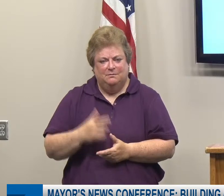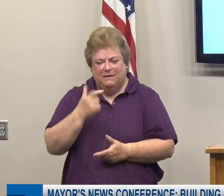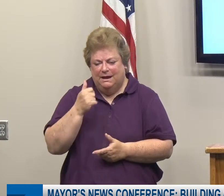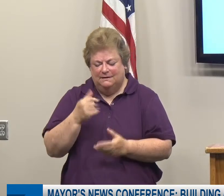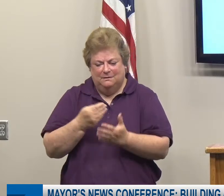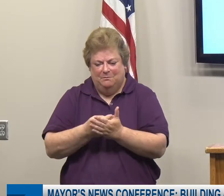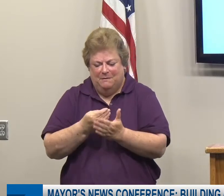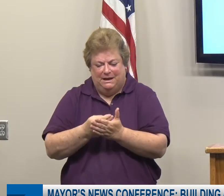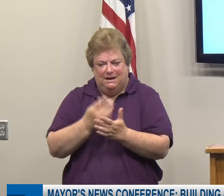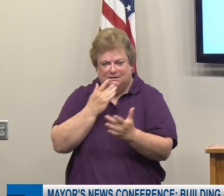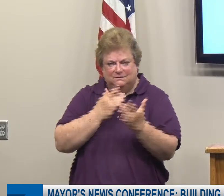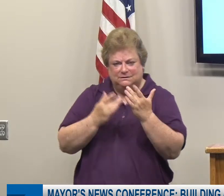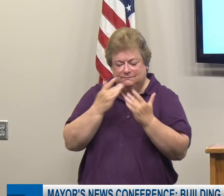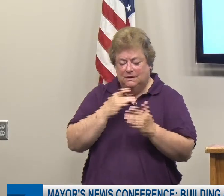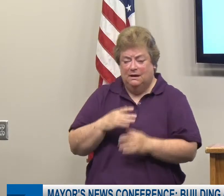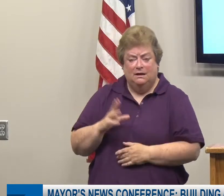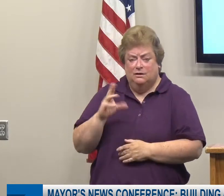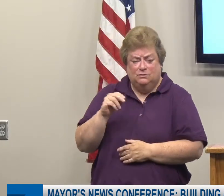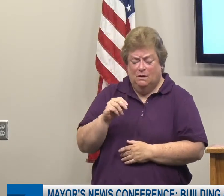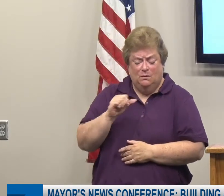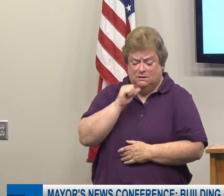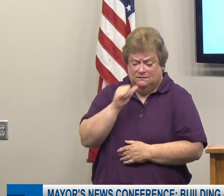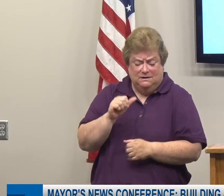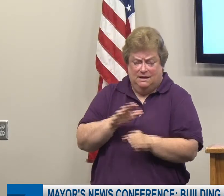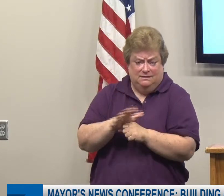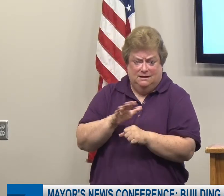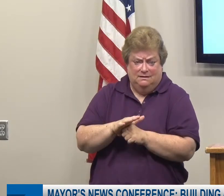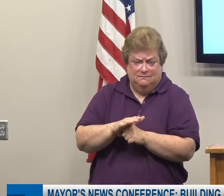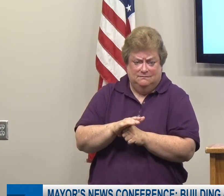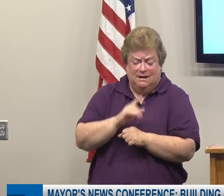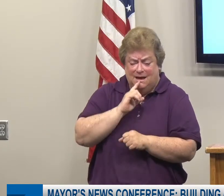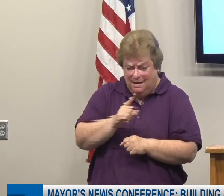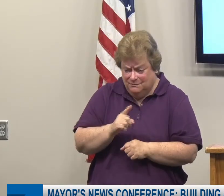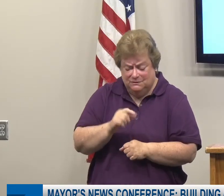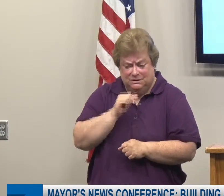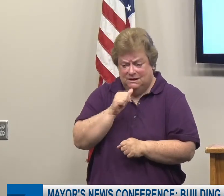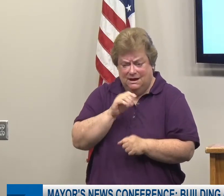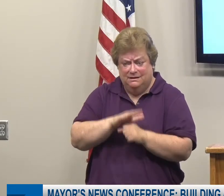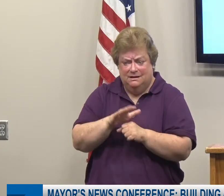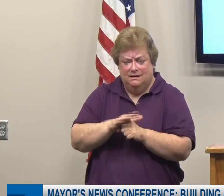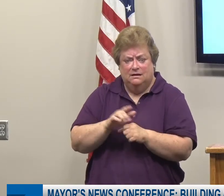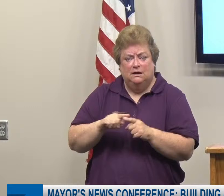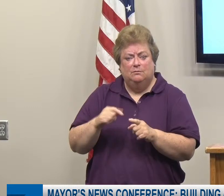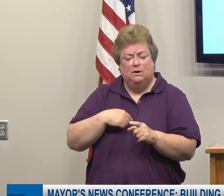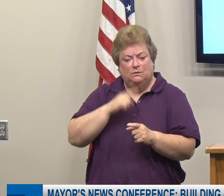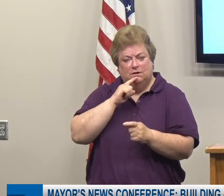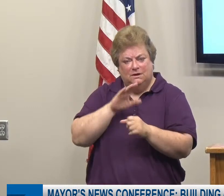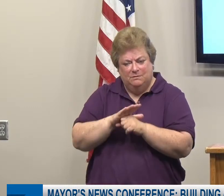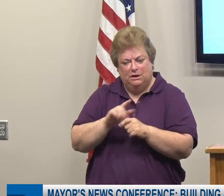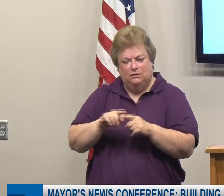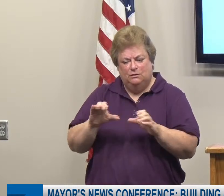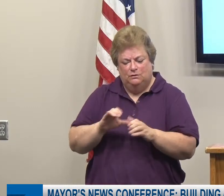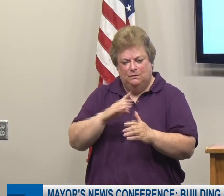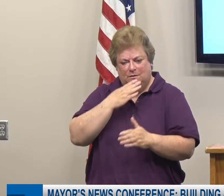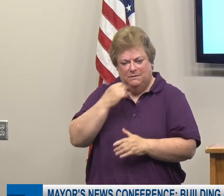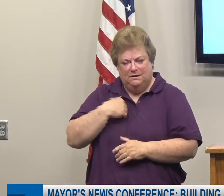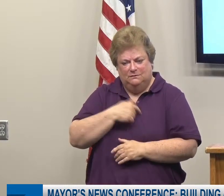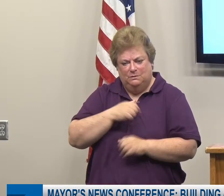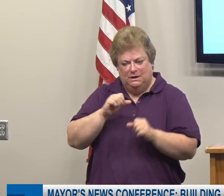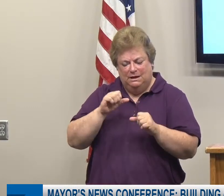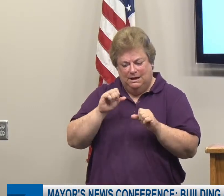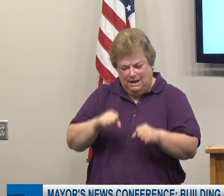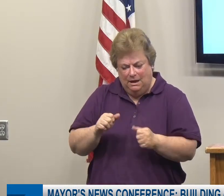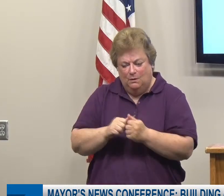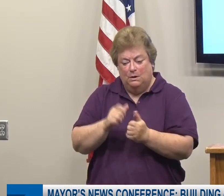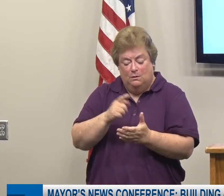tight. No, there's not enough. Absolutely, there's not enough to meet the needs. But we are committed to doing the best we can with the amount of